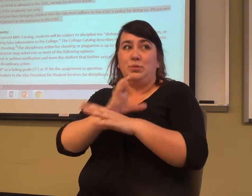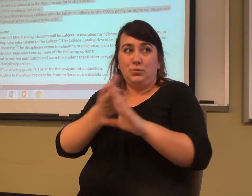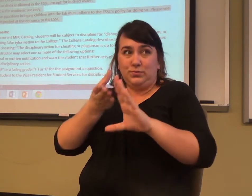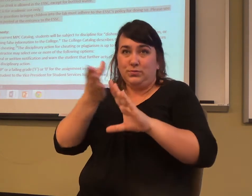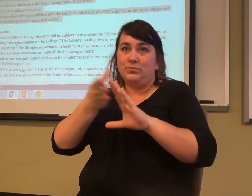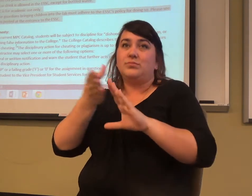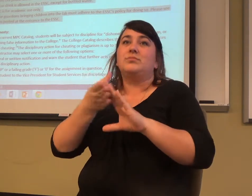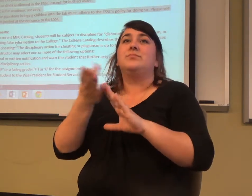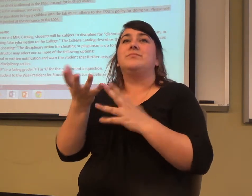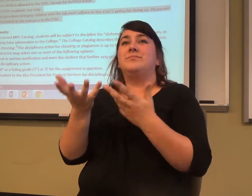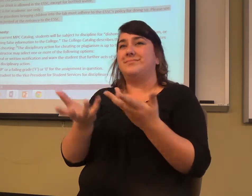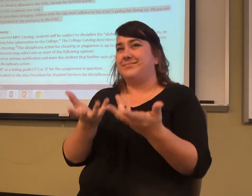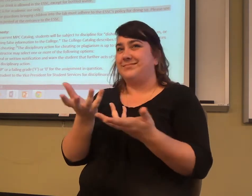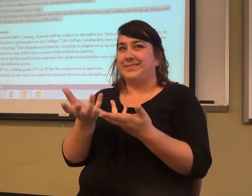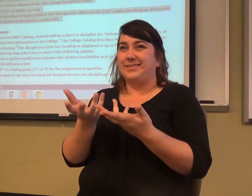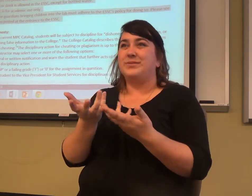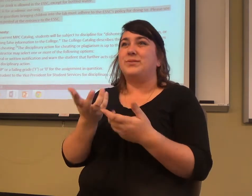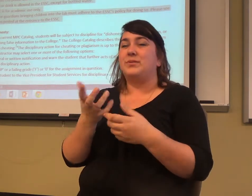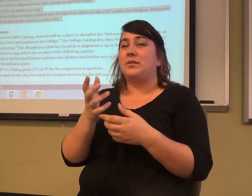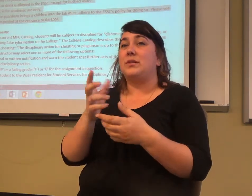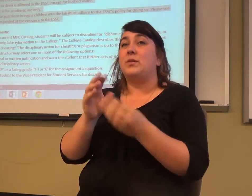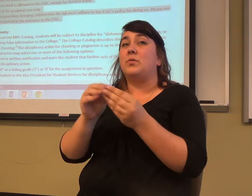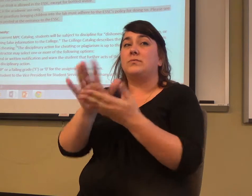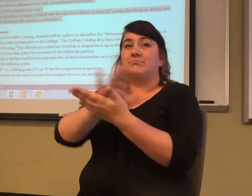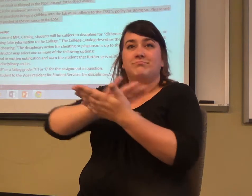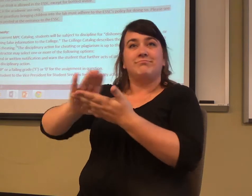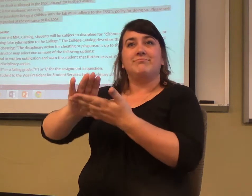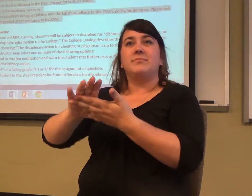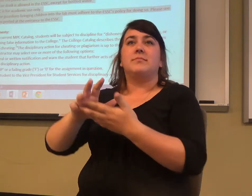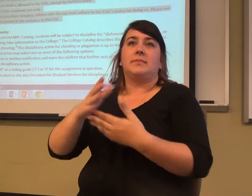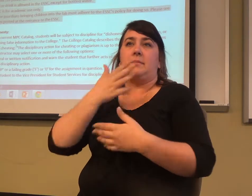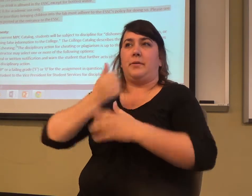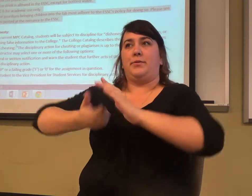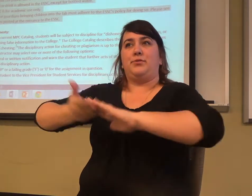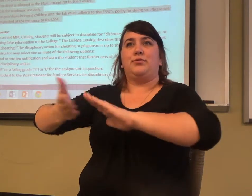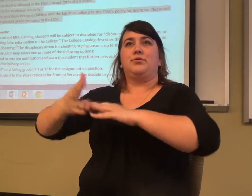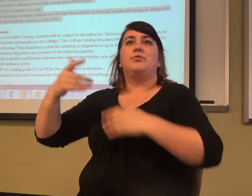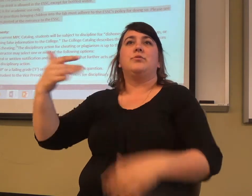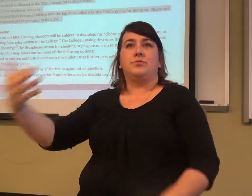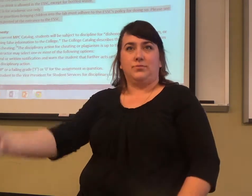optimally, and the nicer we can keep the space, the better it is for the student who uses that computer after you.